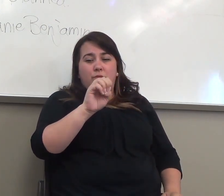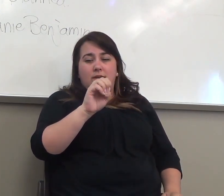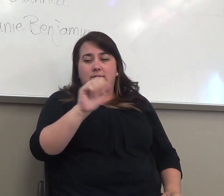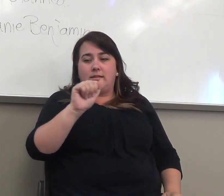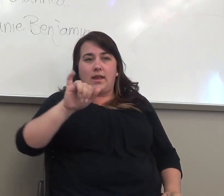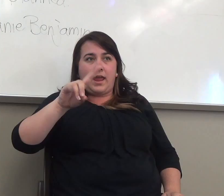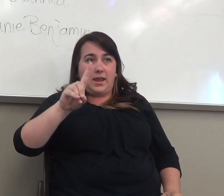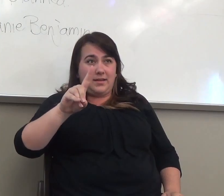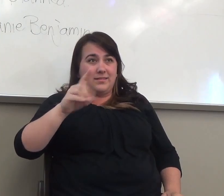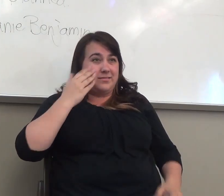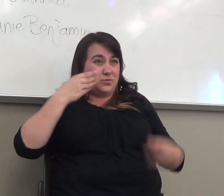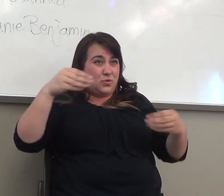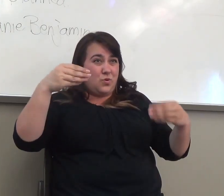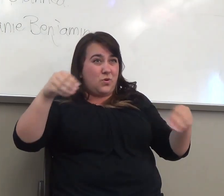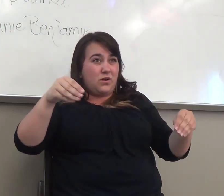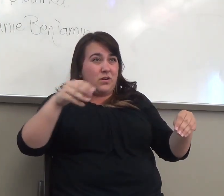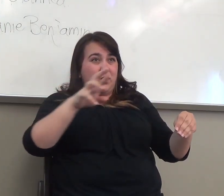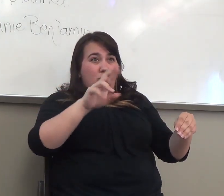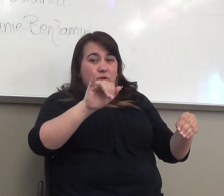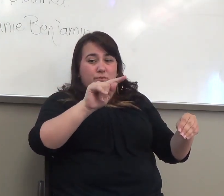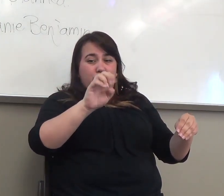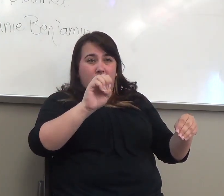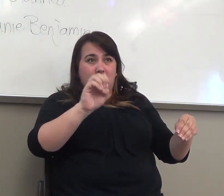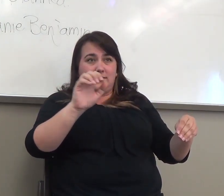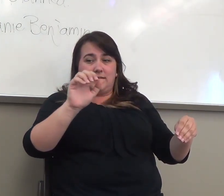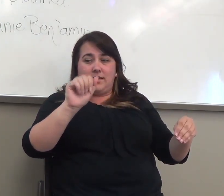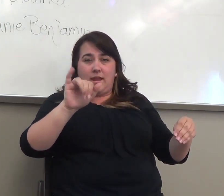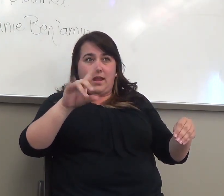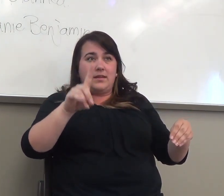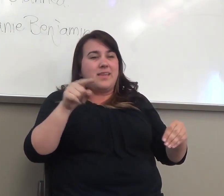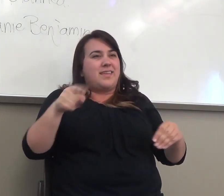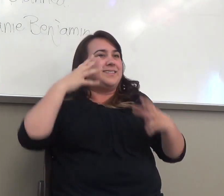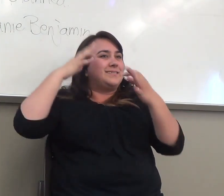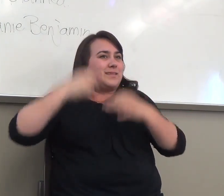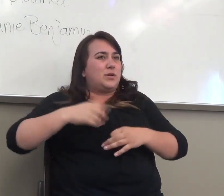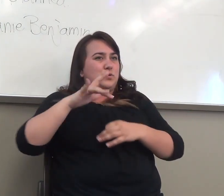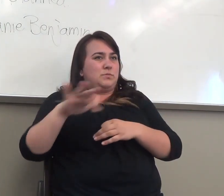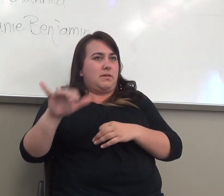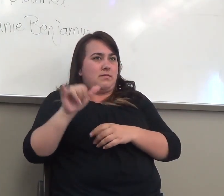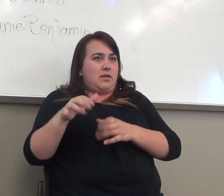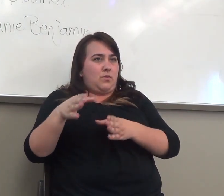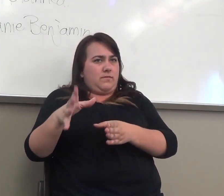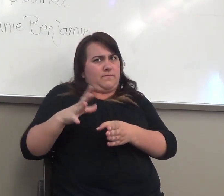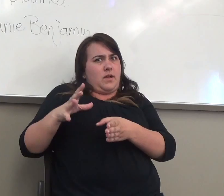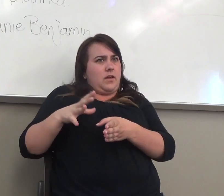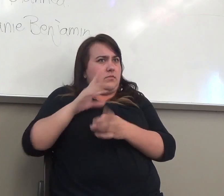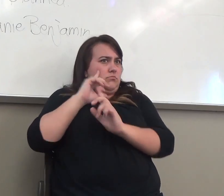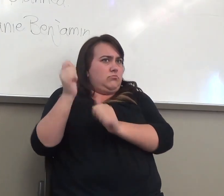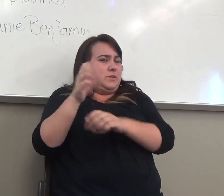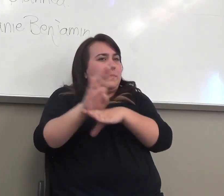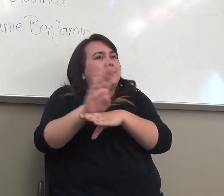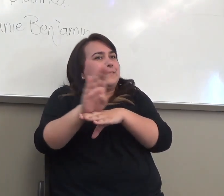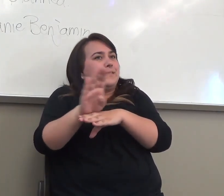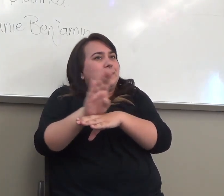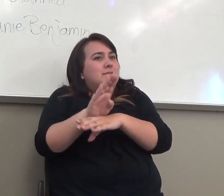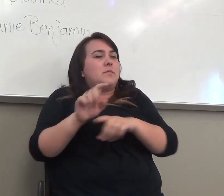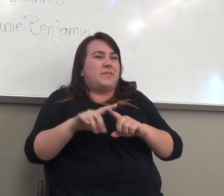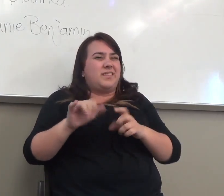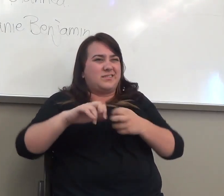don't mean to be spelling it R-I-T-H-E. If they want to spell their business that way, that's fine. And that's part of the problem